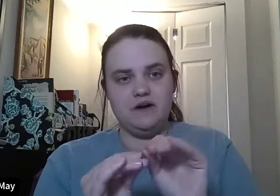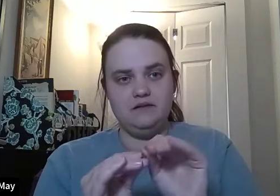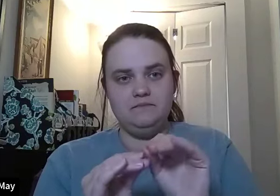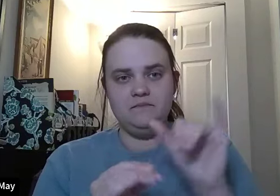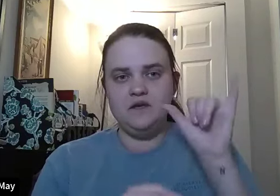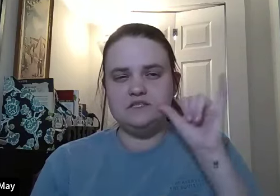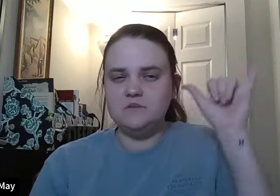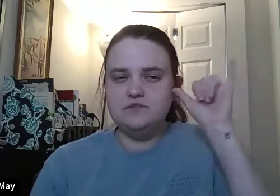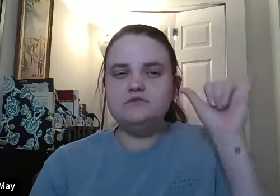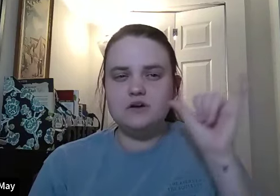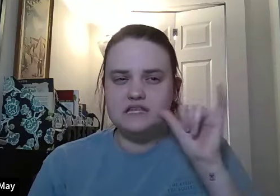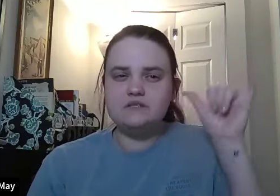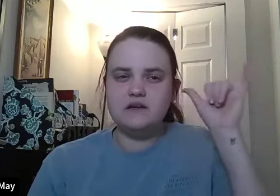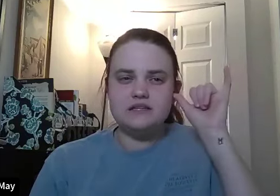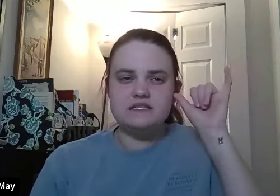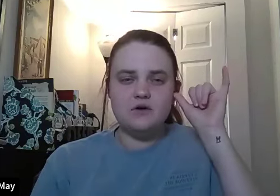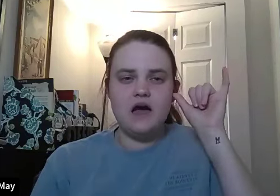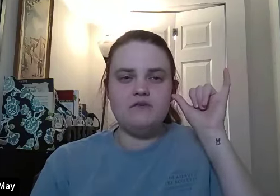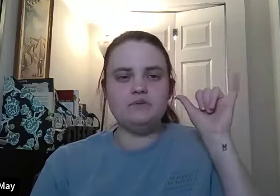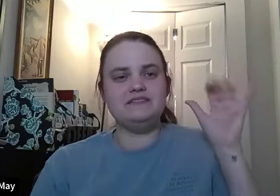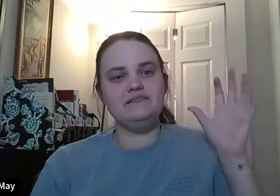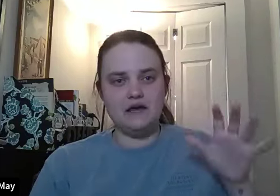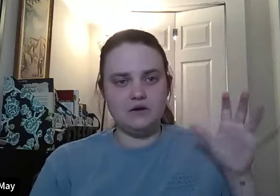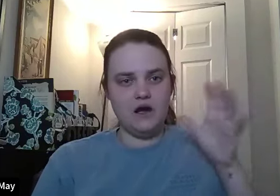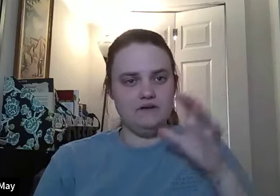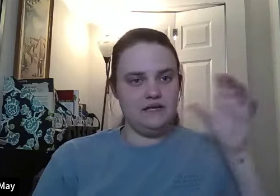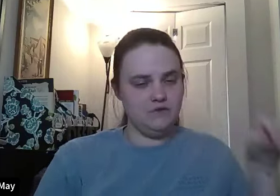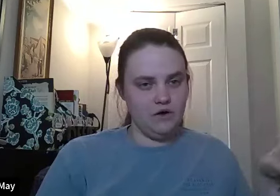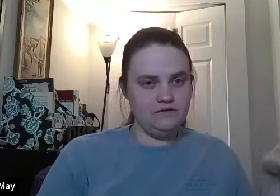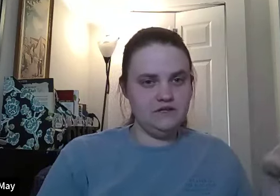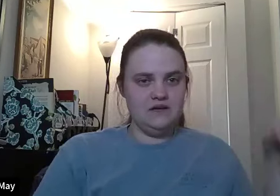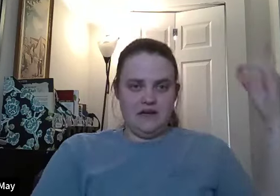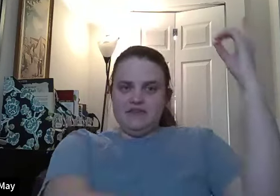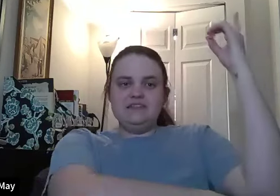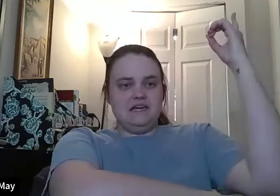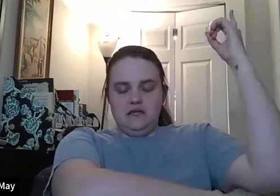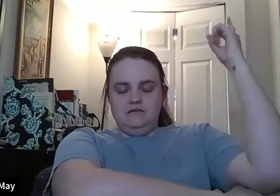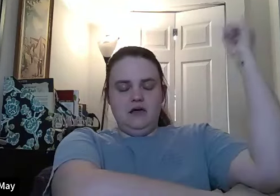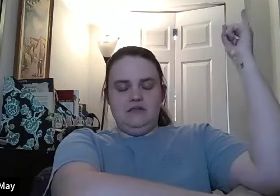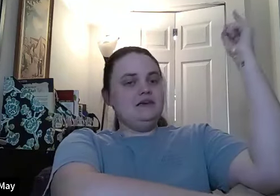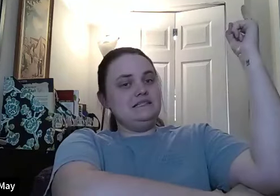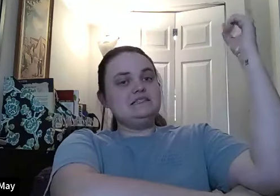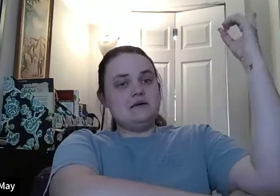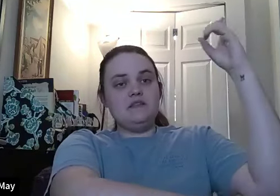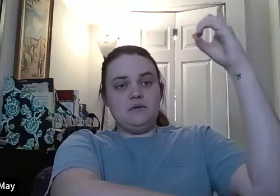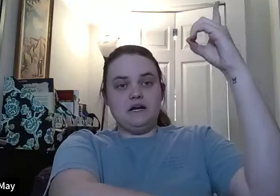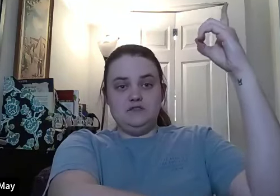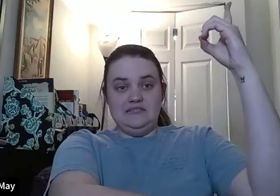specified. Sometimes you'll notice that with signs is they'll have almost the letter of it involved. It is the same thing like when I do the